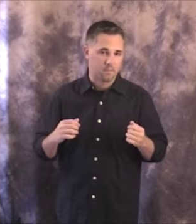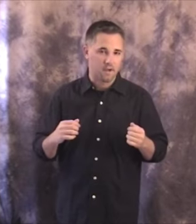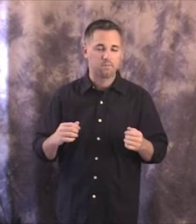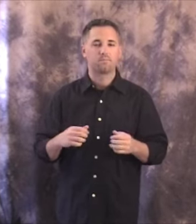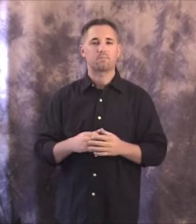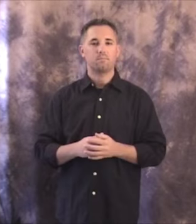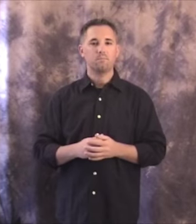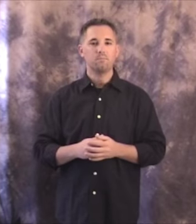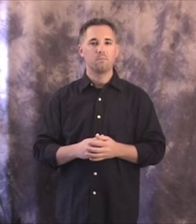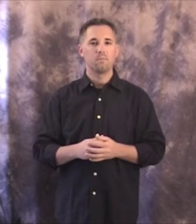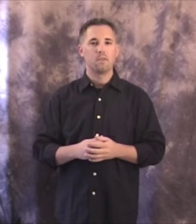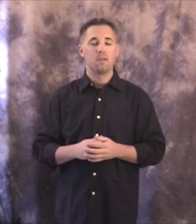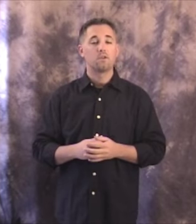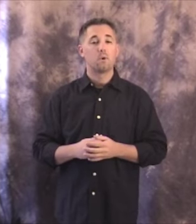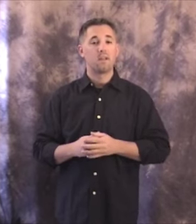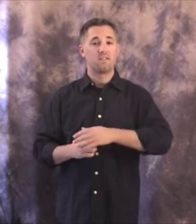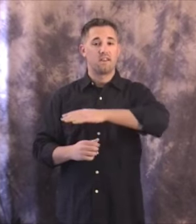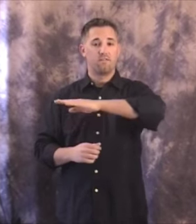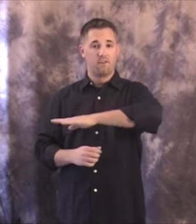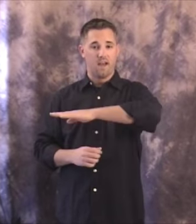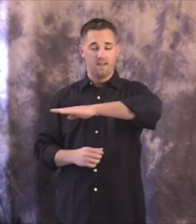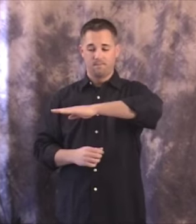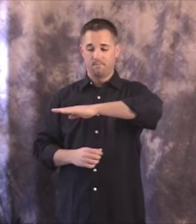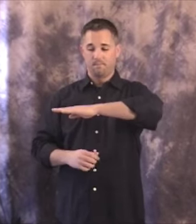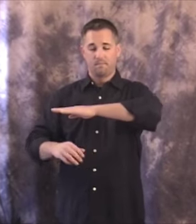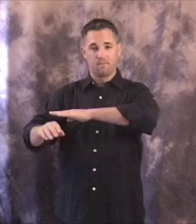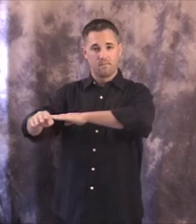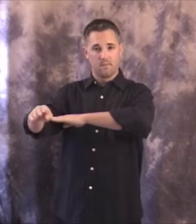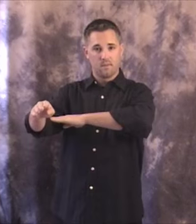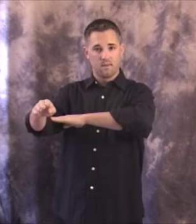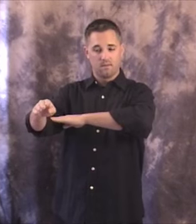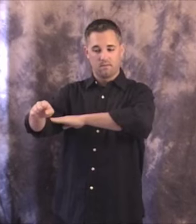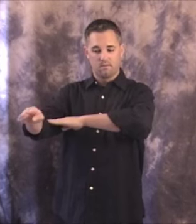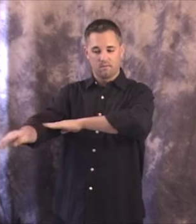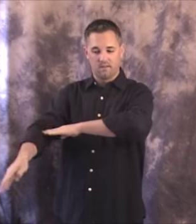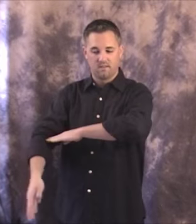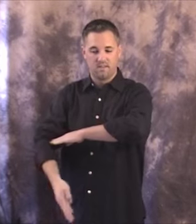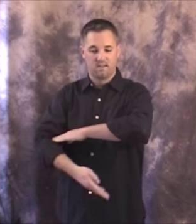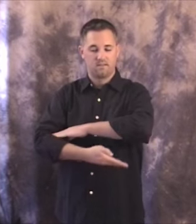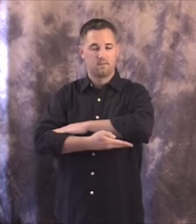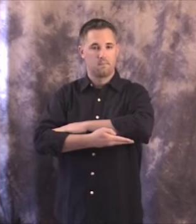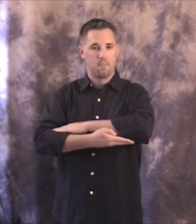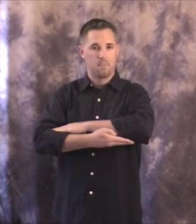about. So again, the sign for night is this.